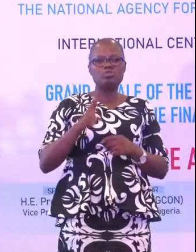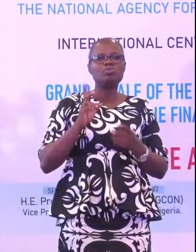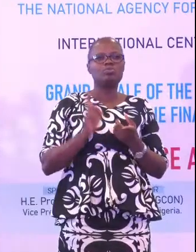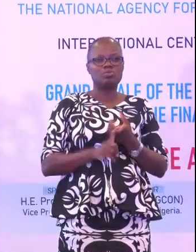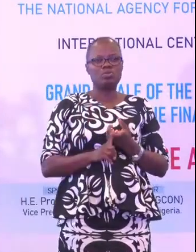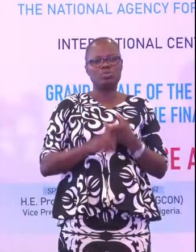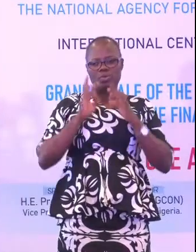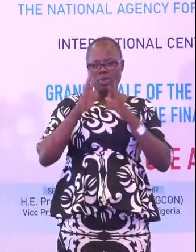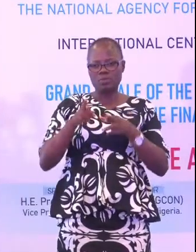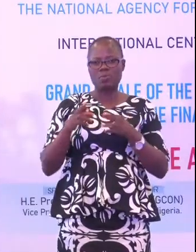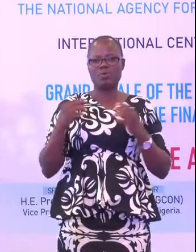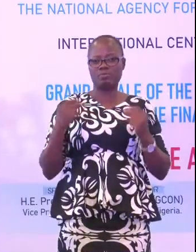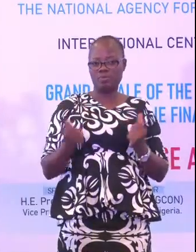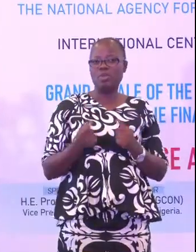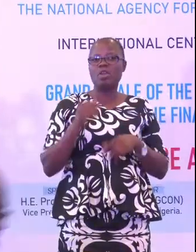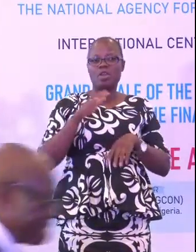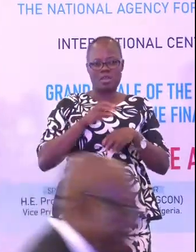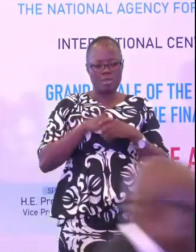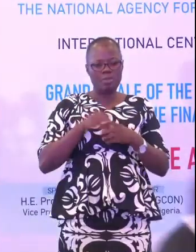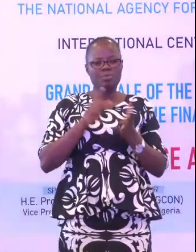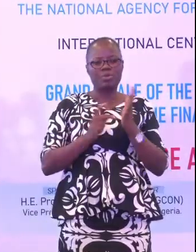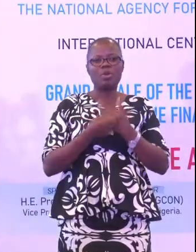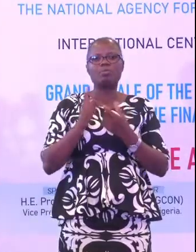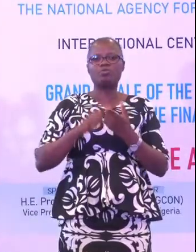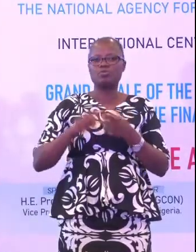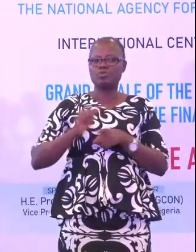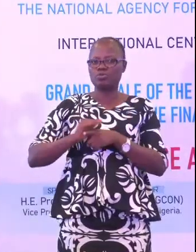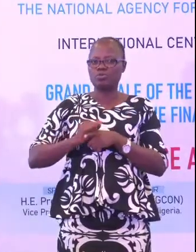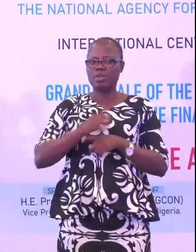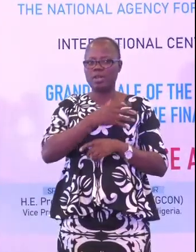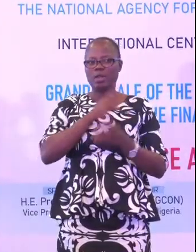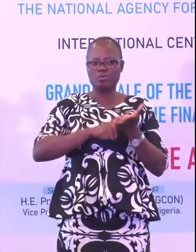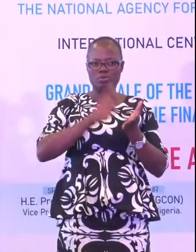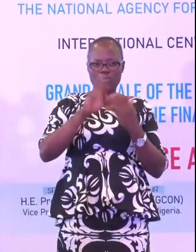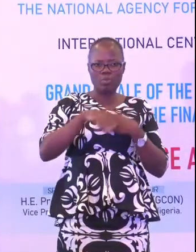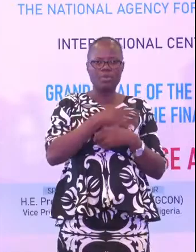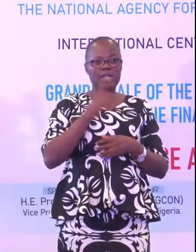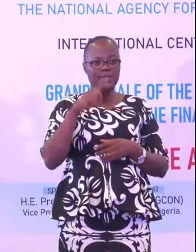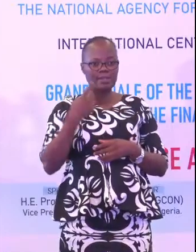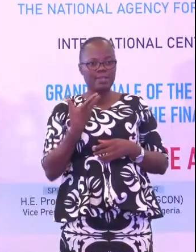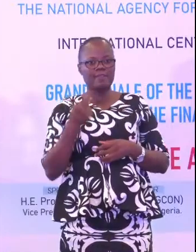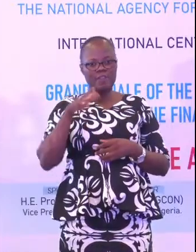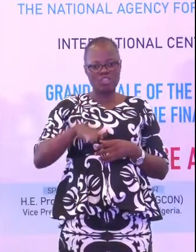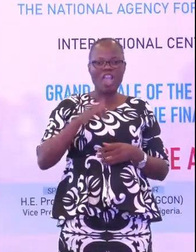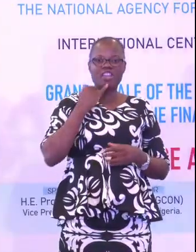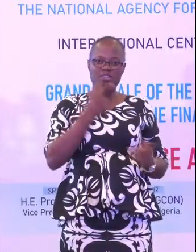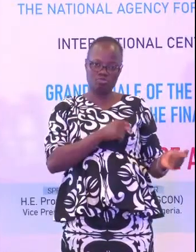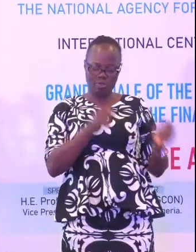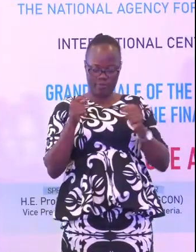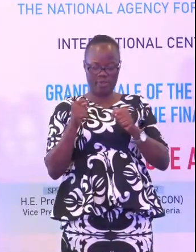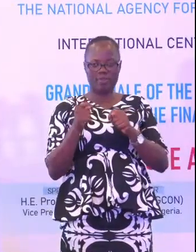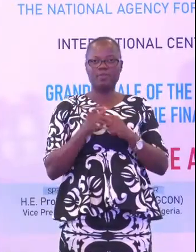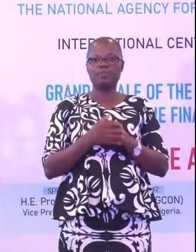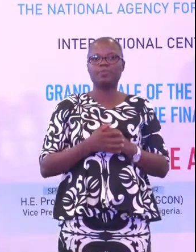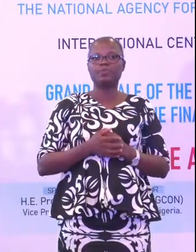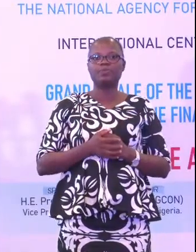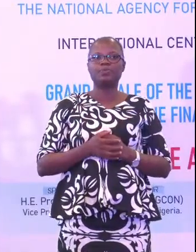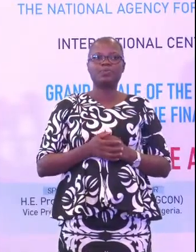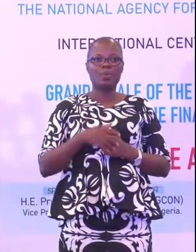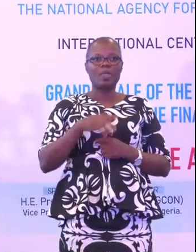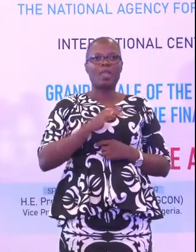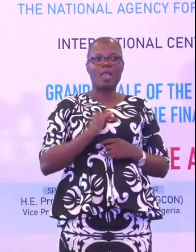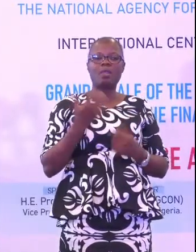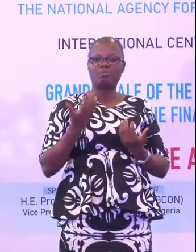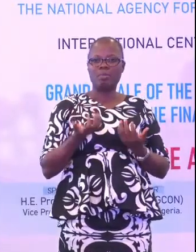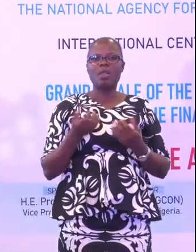awareness on the way home from the program to report and save a child who was being trafficked. Our Bureau